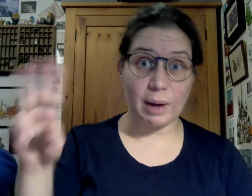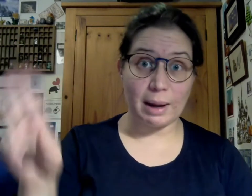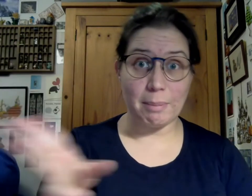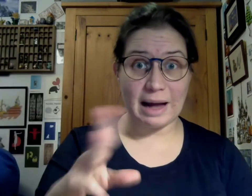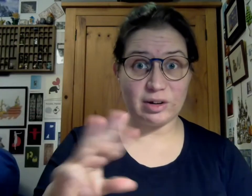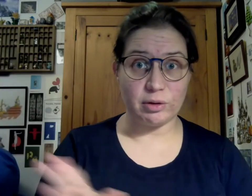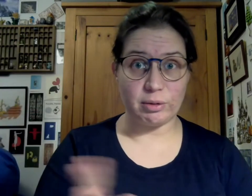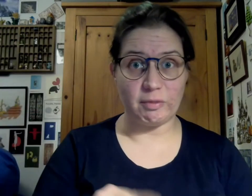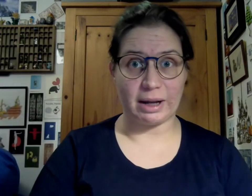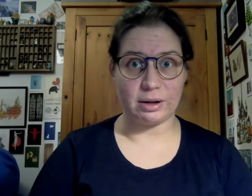swam back towards riverbank.